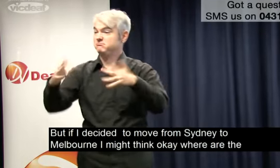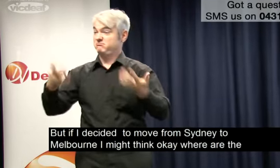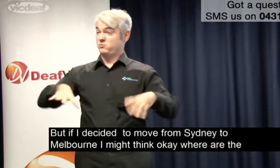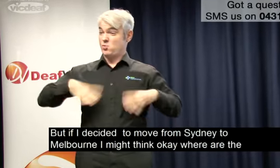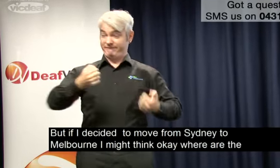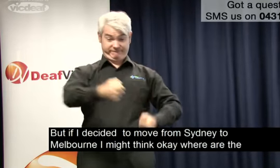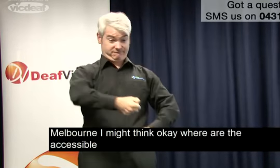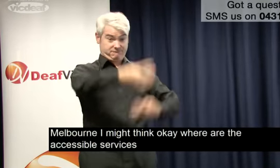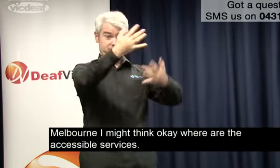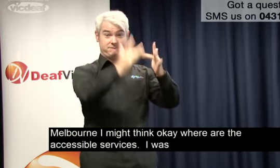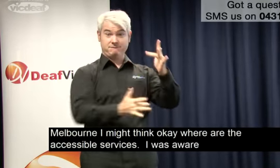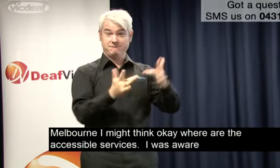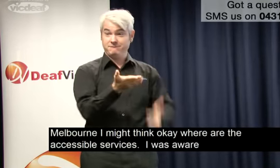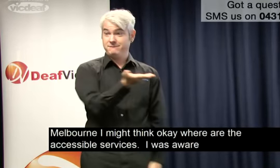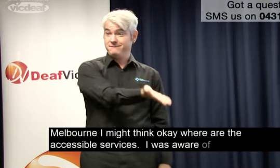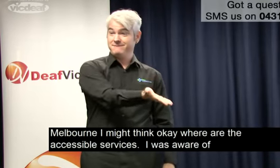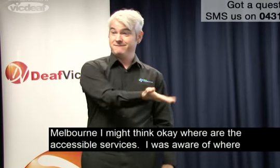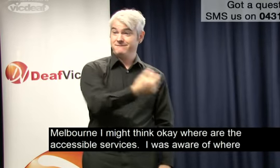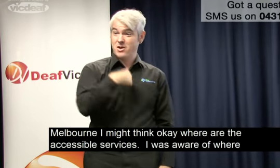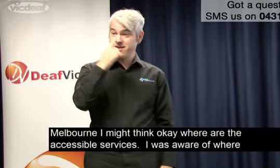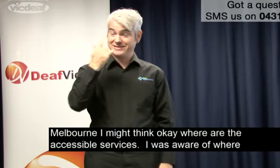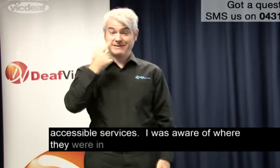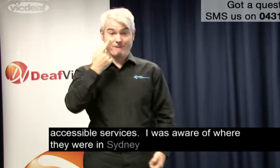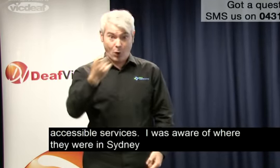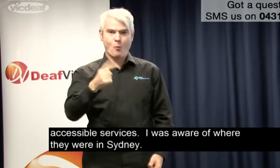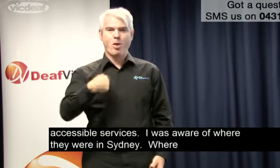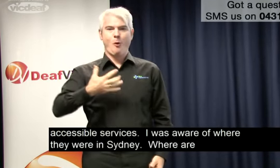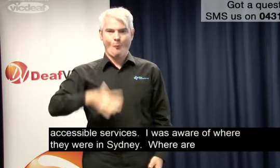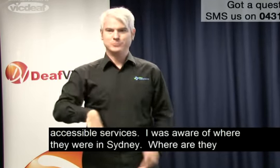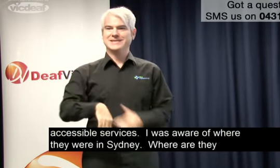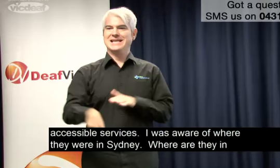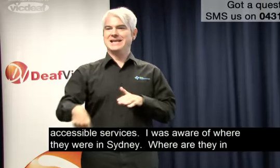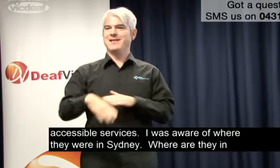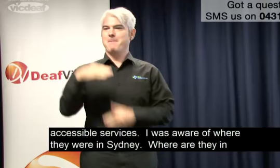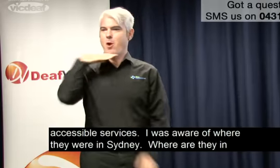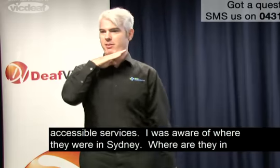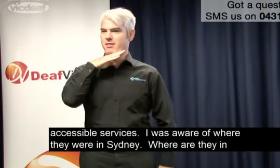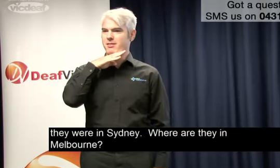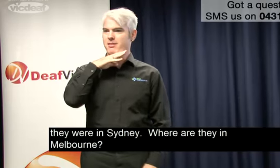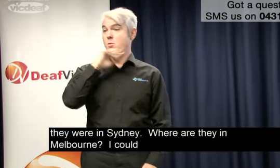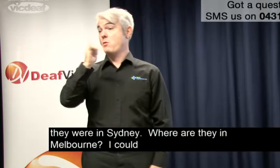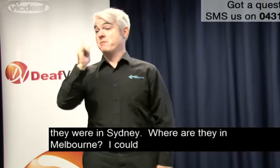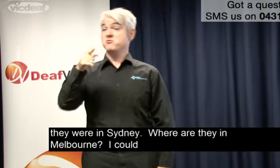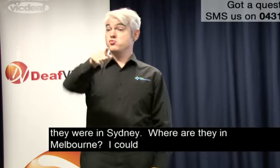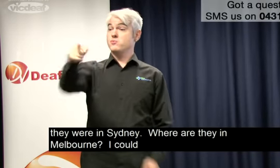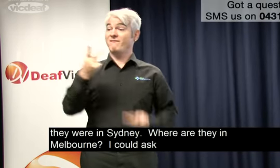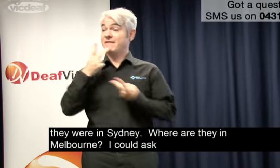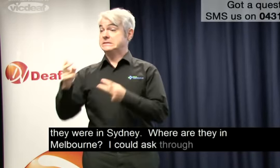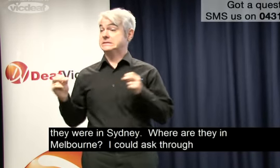I'd have to ask through my networks. But rather than doing that, it'd be all there at a one-stop shop online where I could access the services that are available in